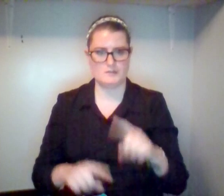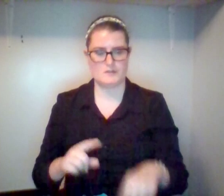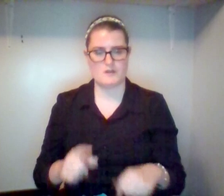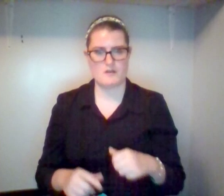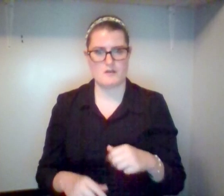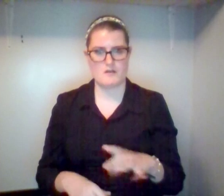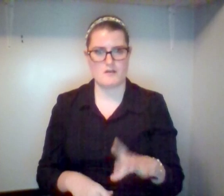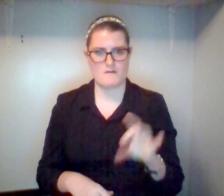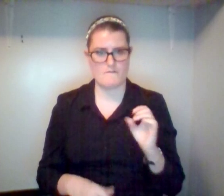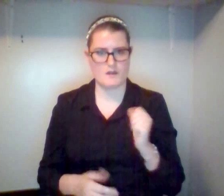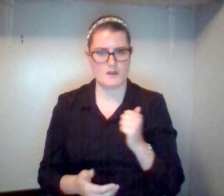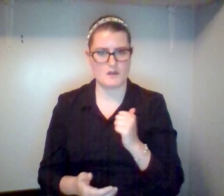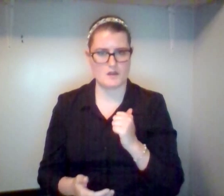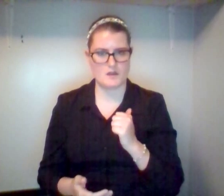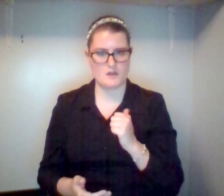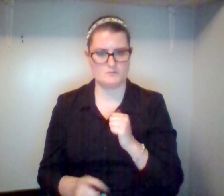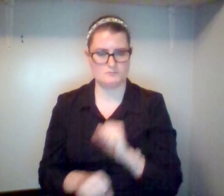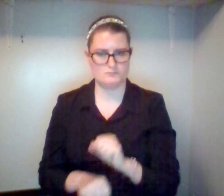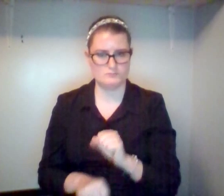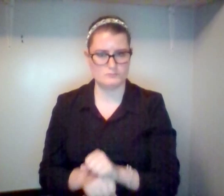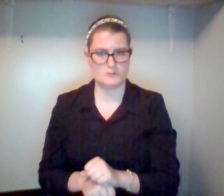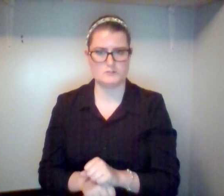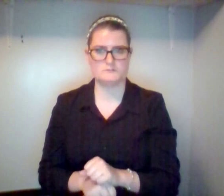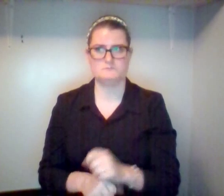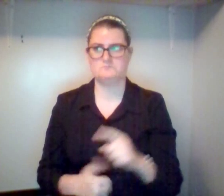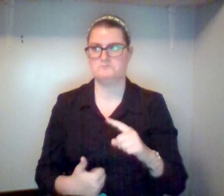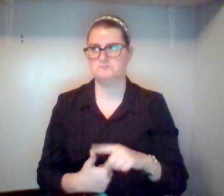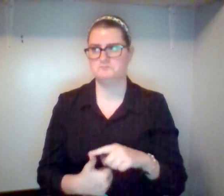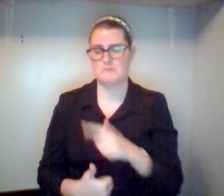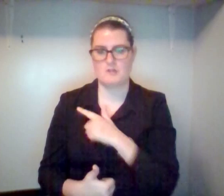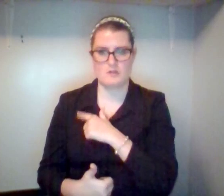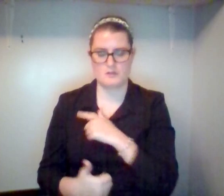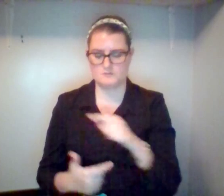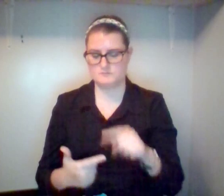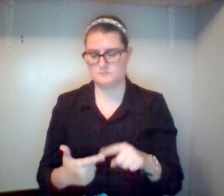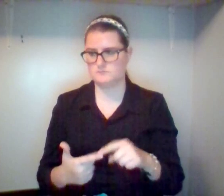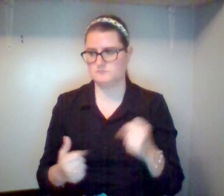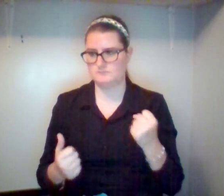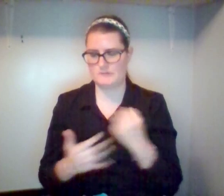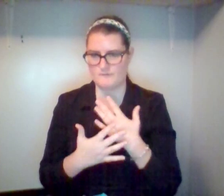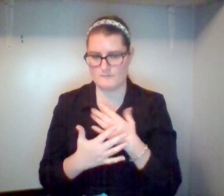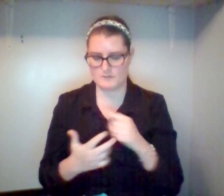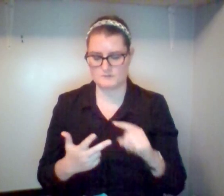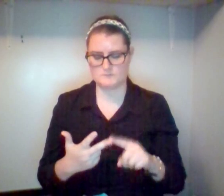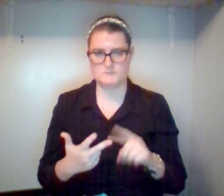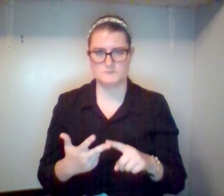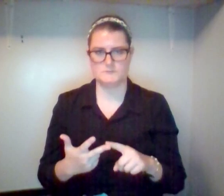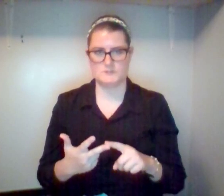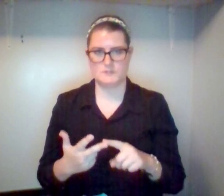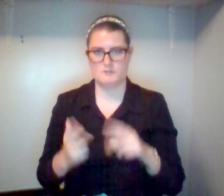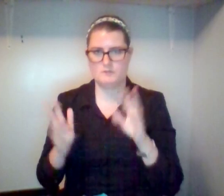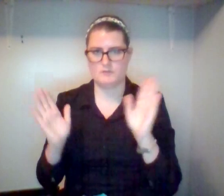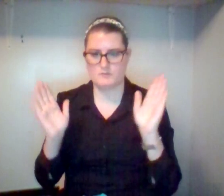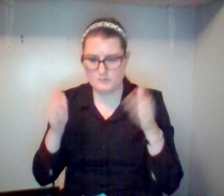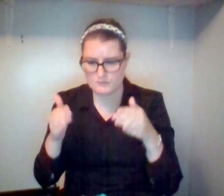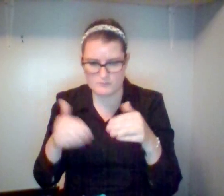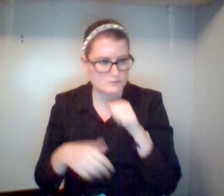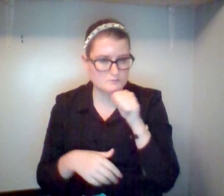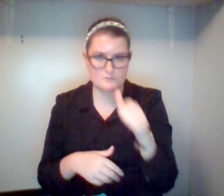Like, is he lazy? Is he fearful? Is he distracted? Is he totally into sports and not